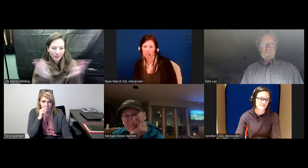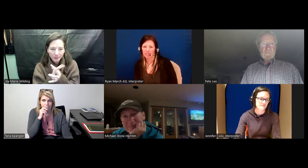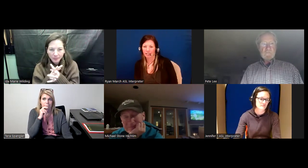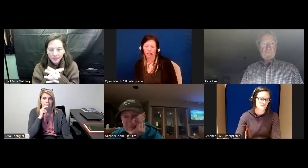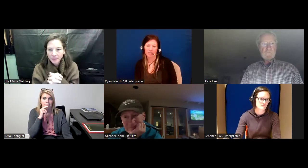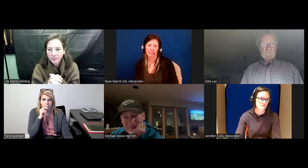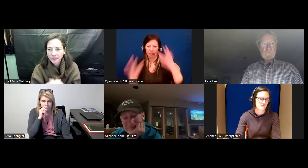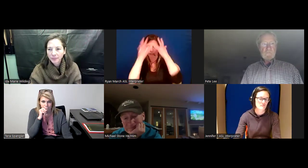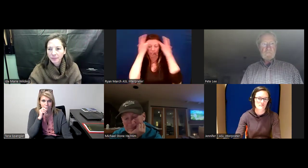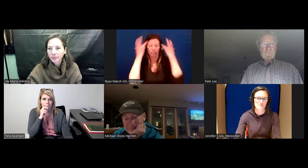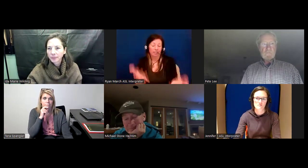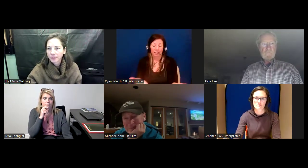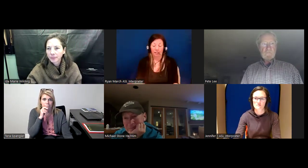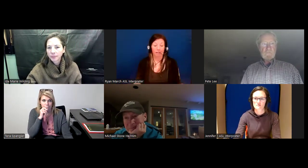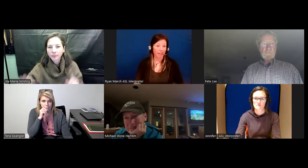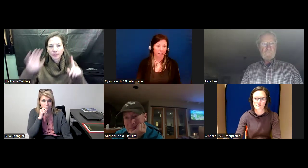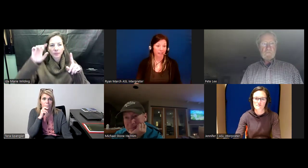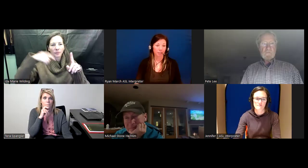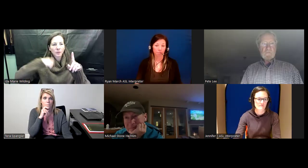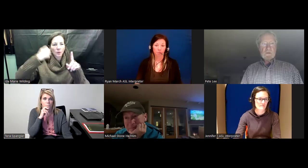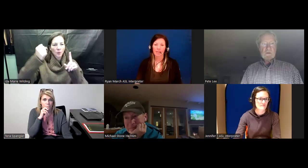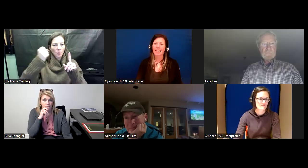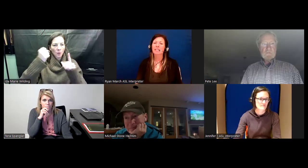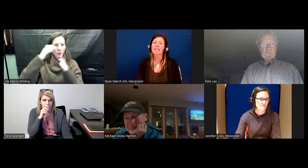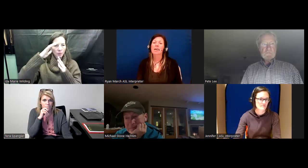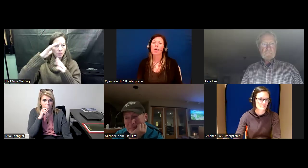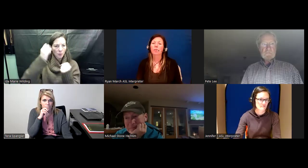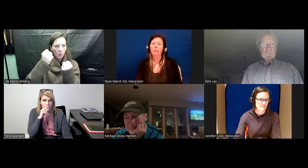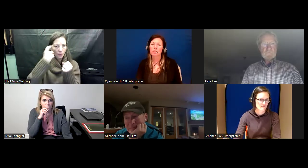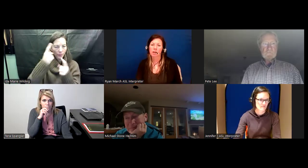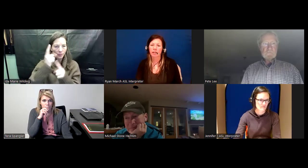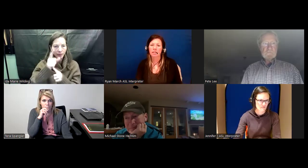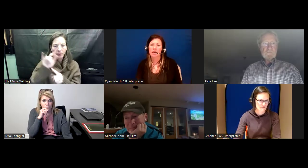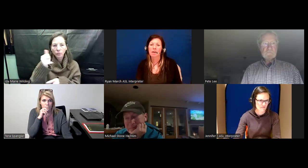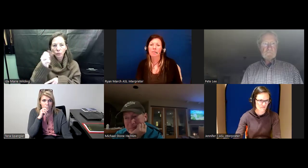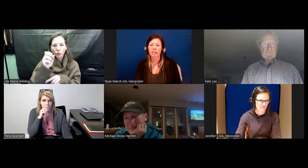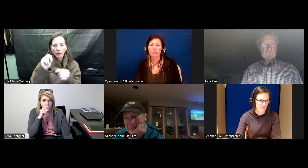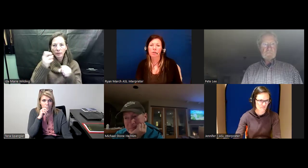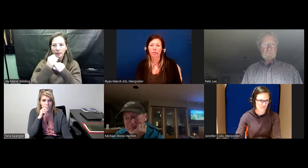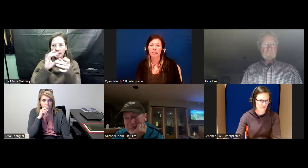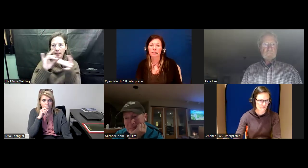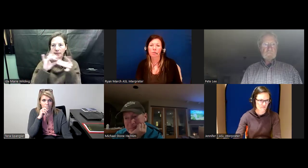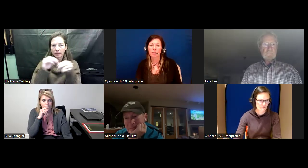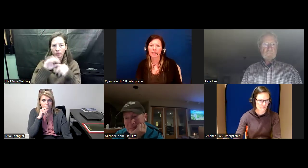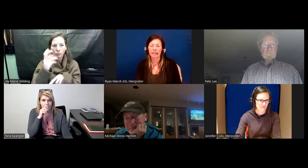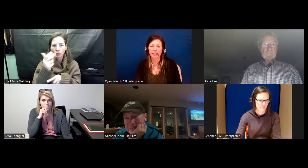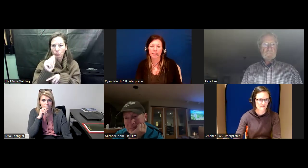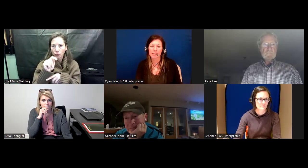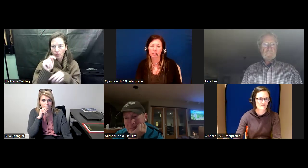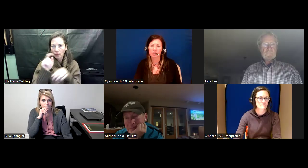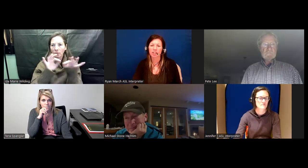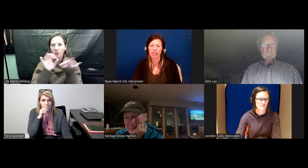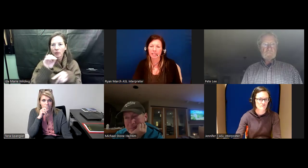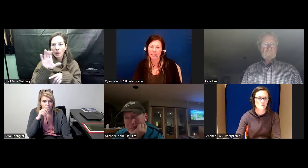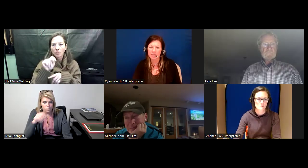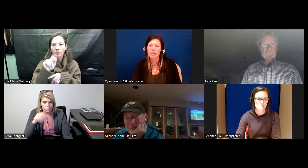teach, in a different language? It's just not right. And well, oh, sorry. I just want to hold this for 1 second because it looks